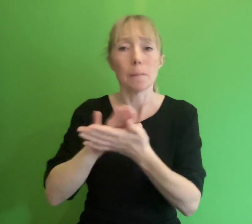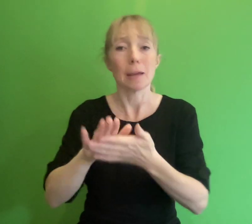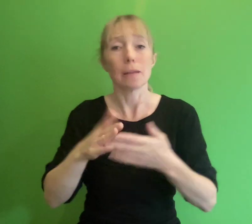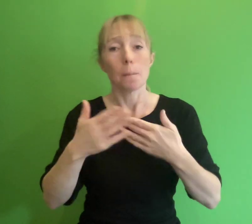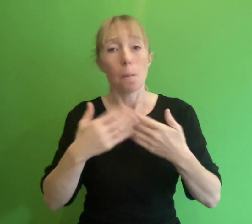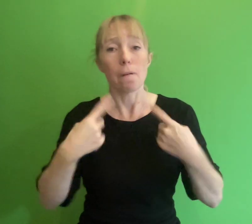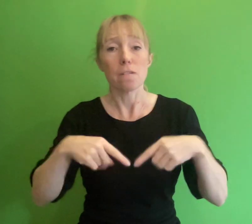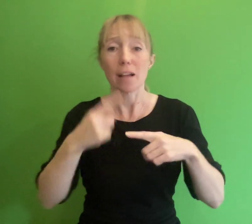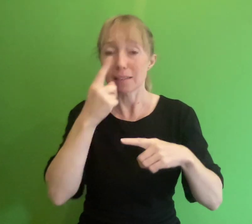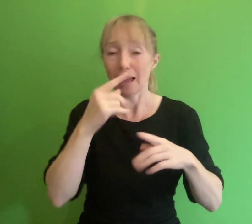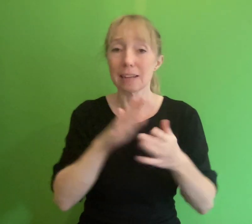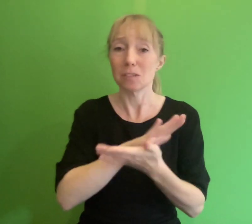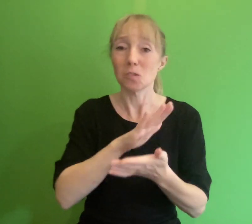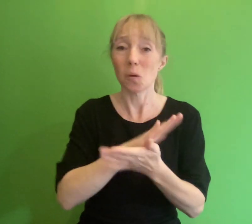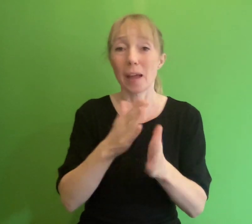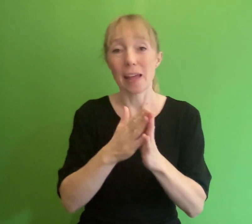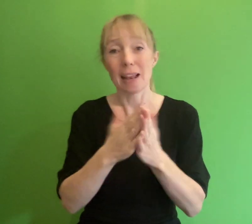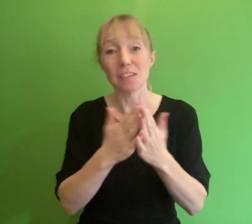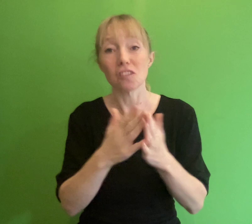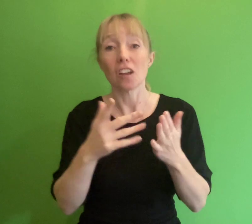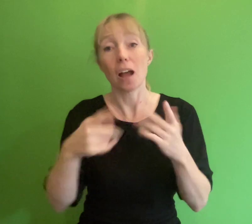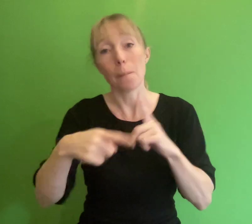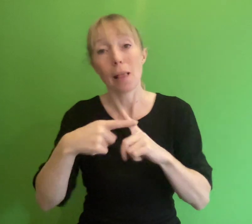literature organisations. Events.